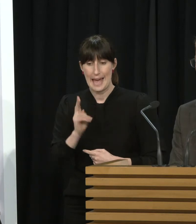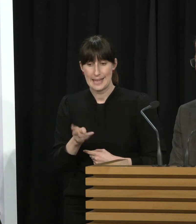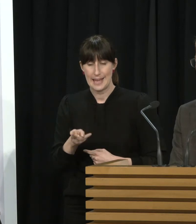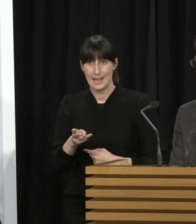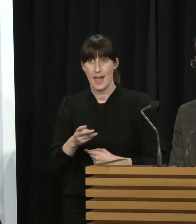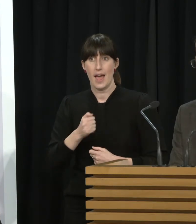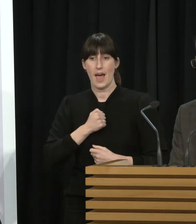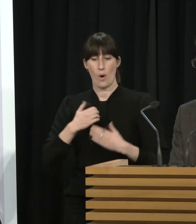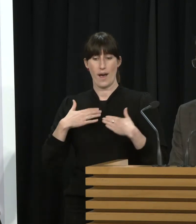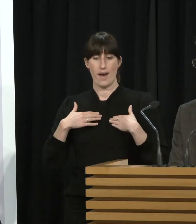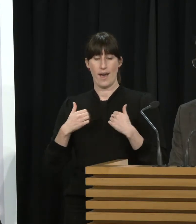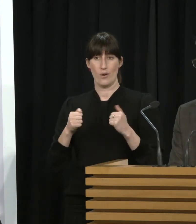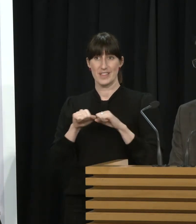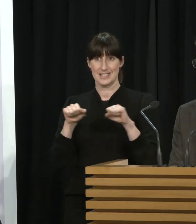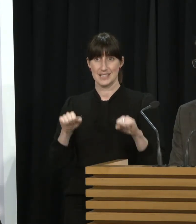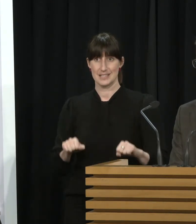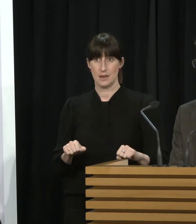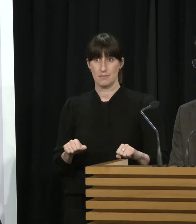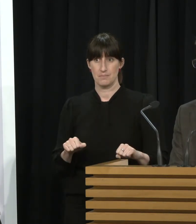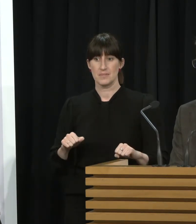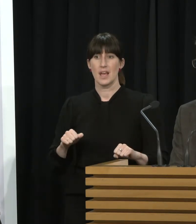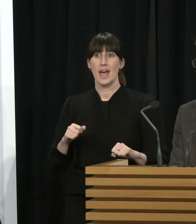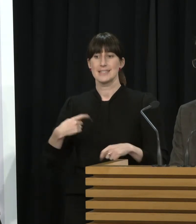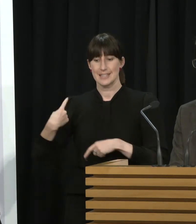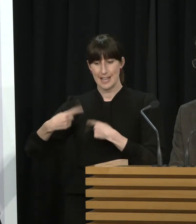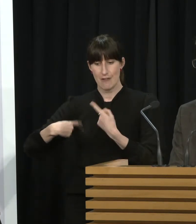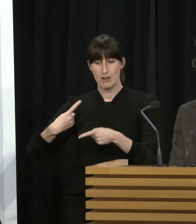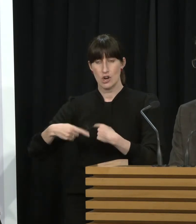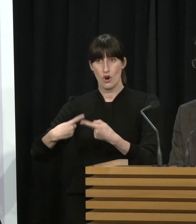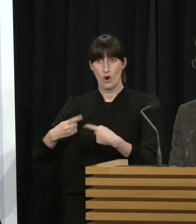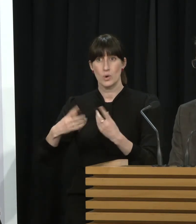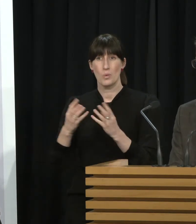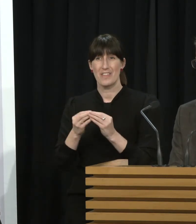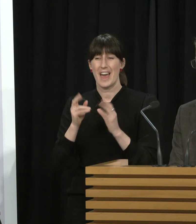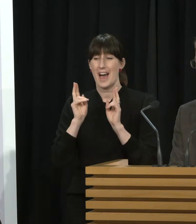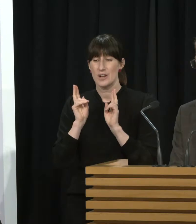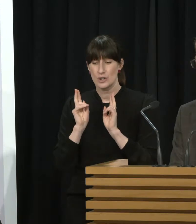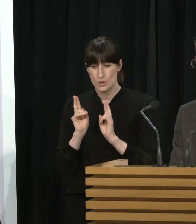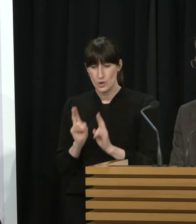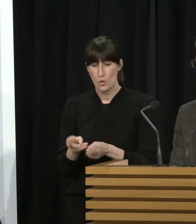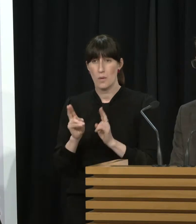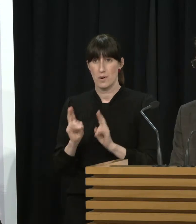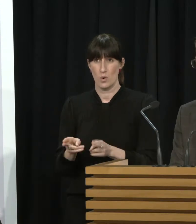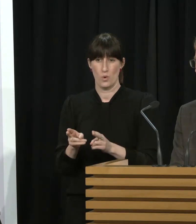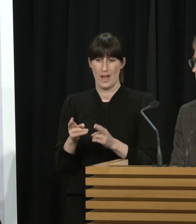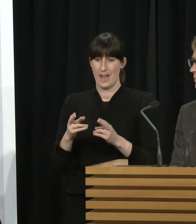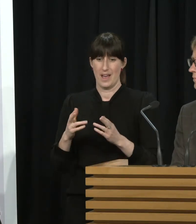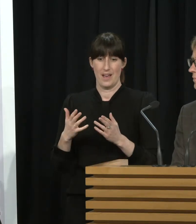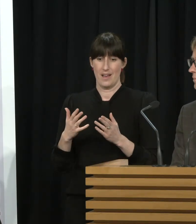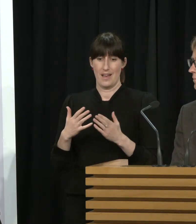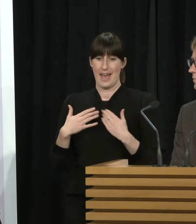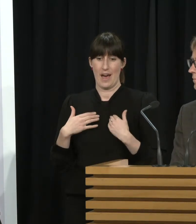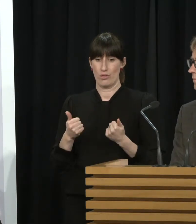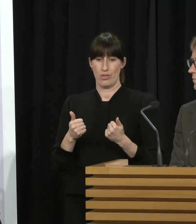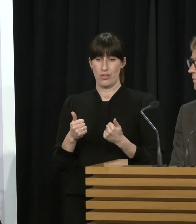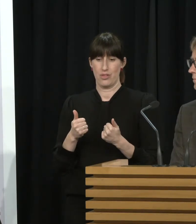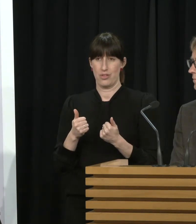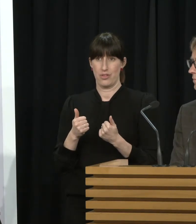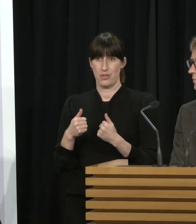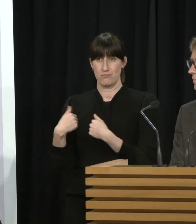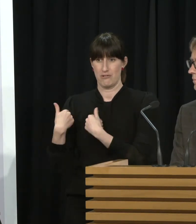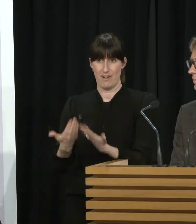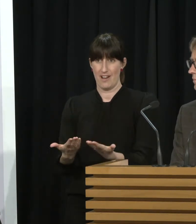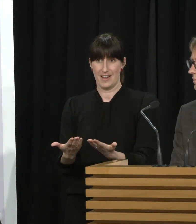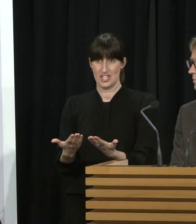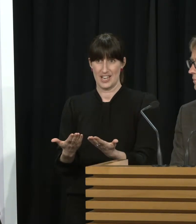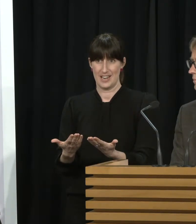system has continued to do everything that it would normally do despite the global pandemic, and we're one of the few countries that can make that claim. So